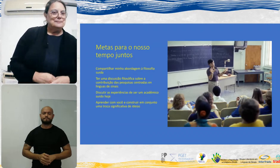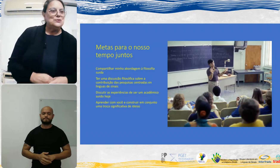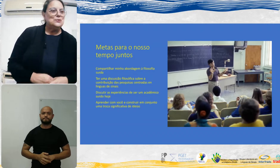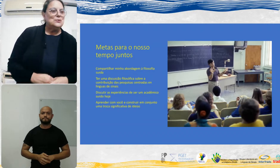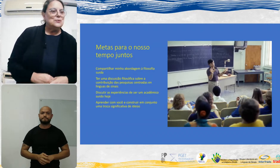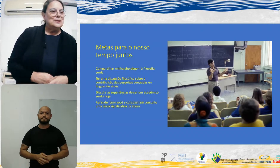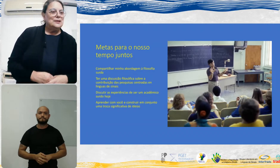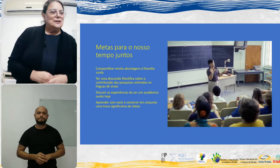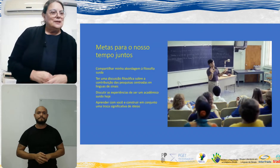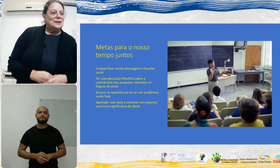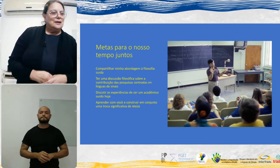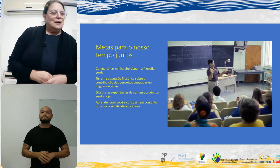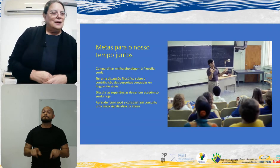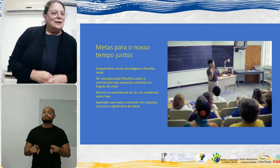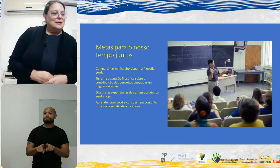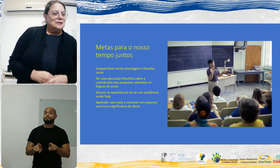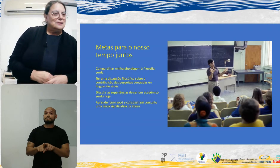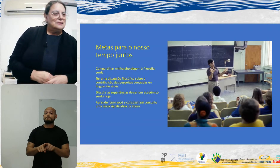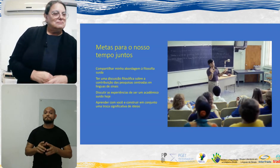And so